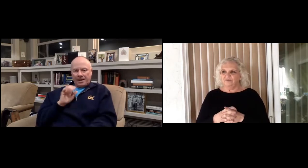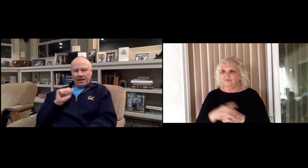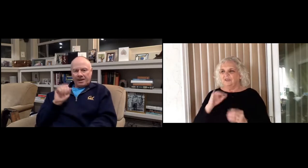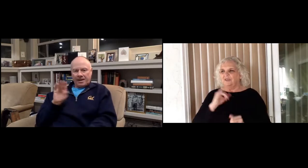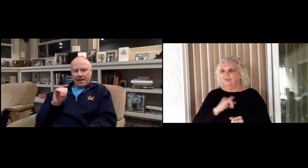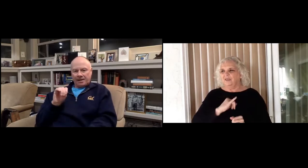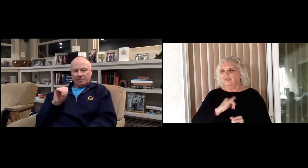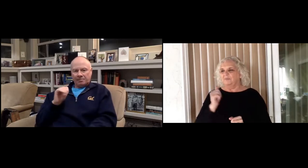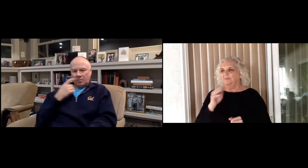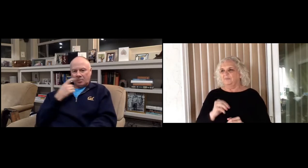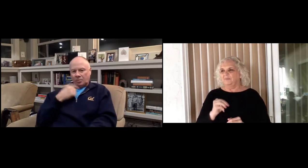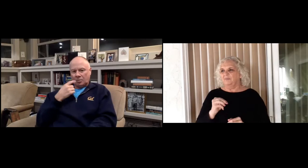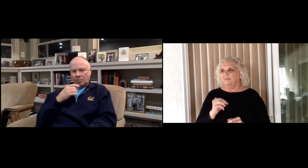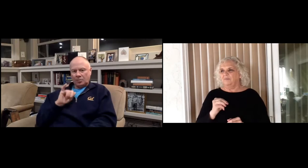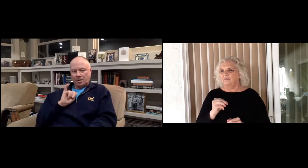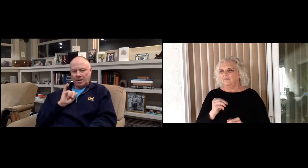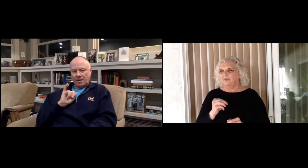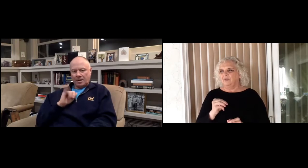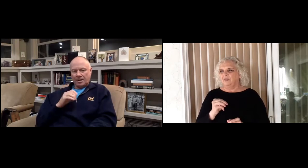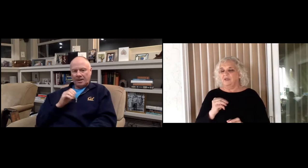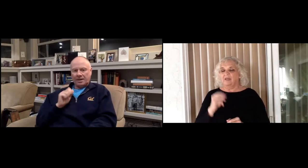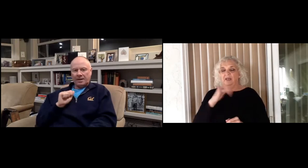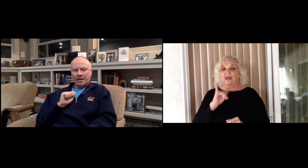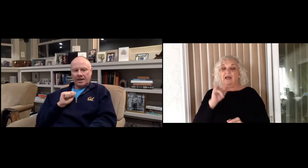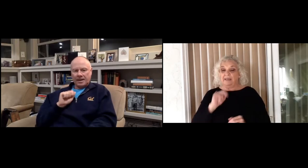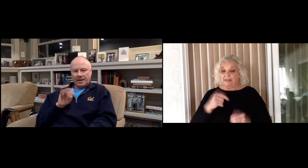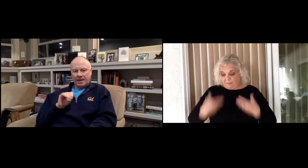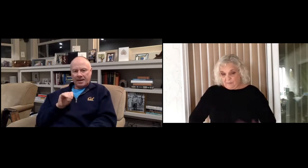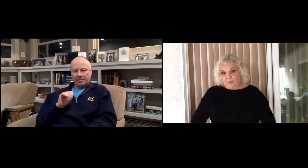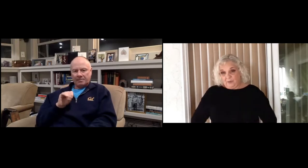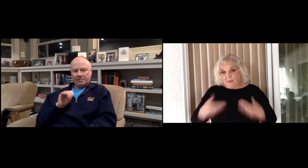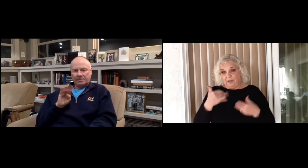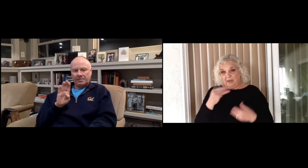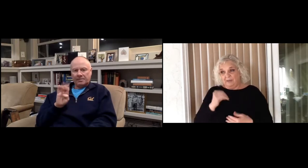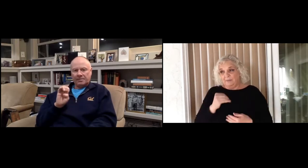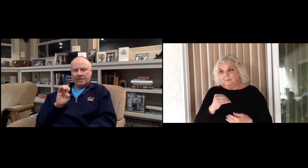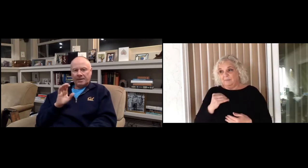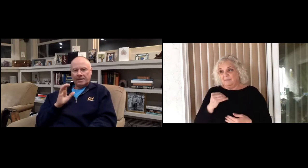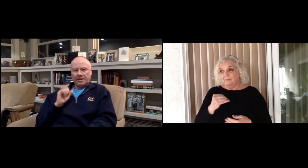I am who I am.